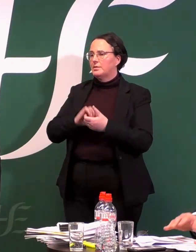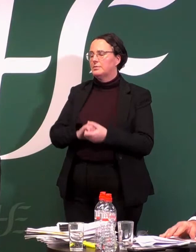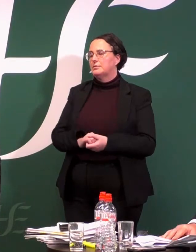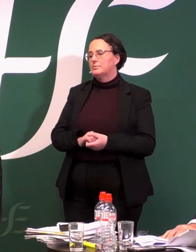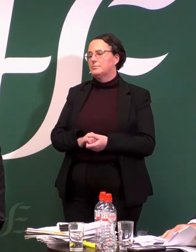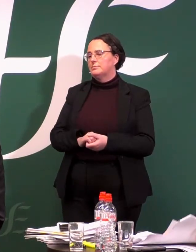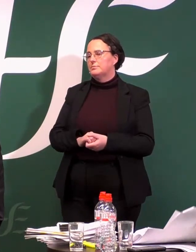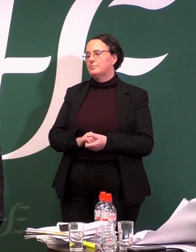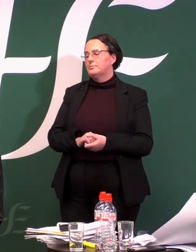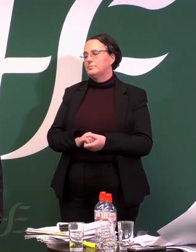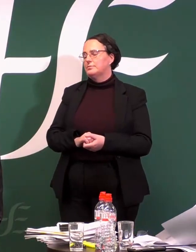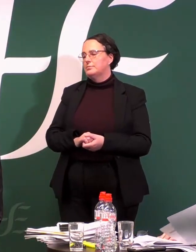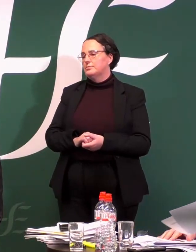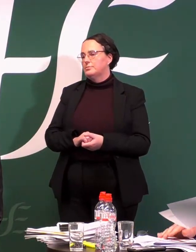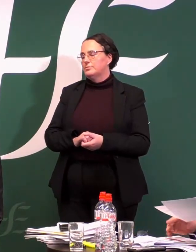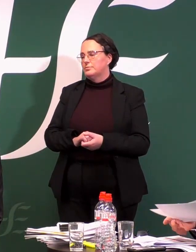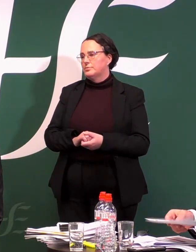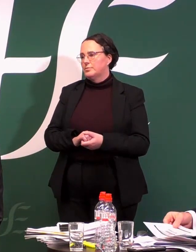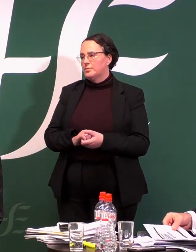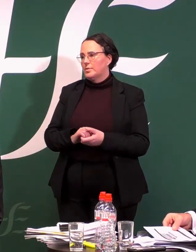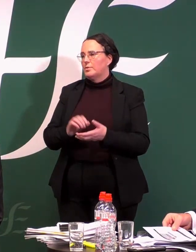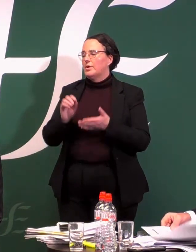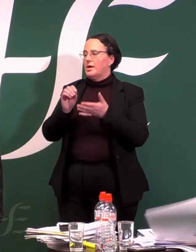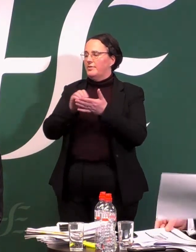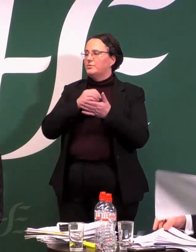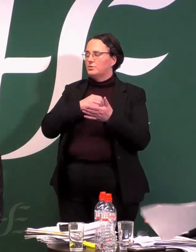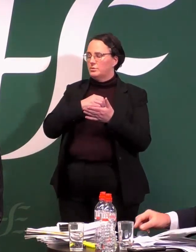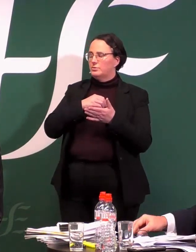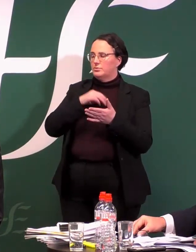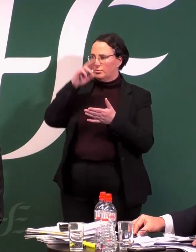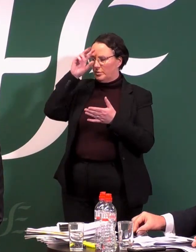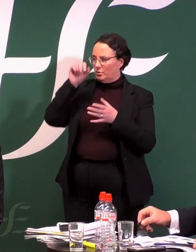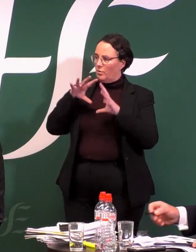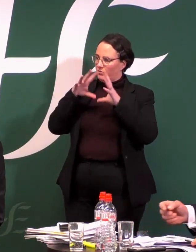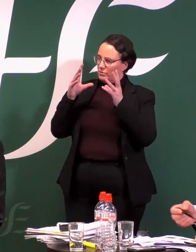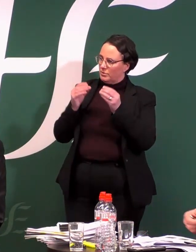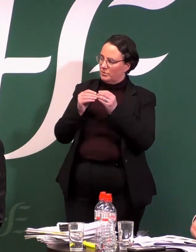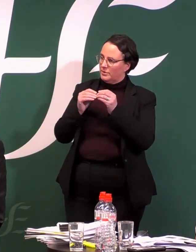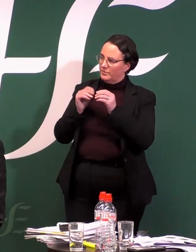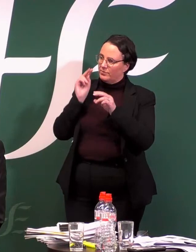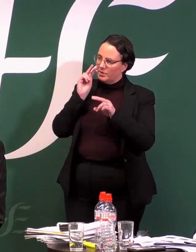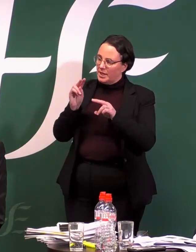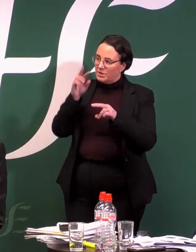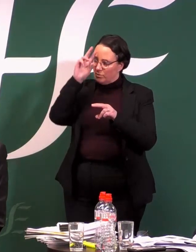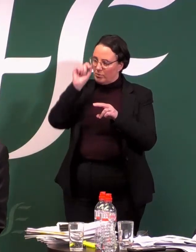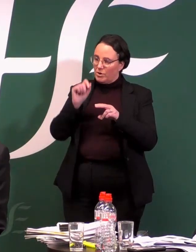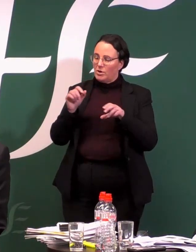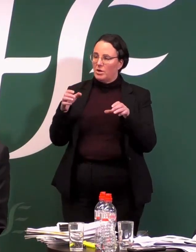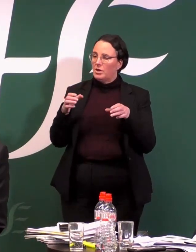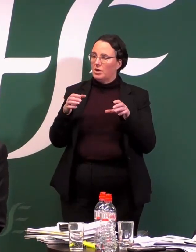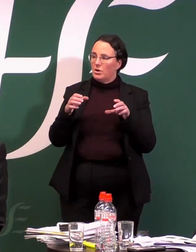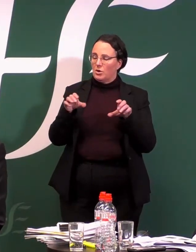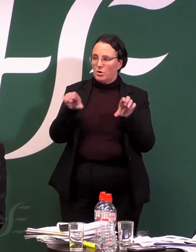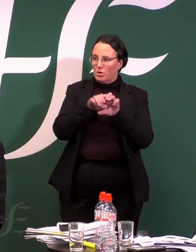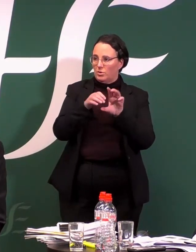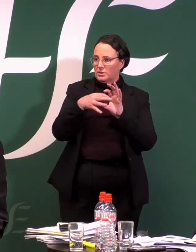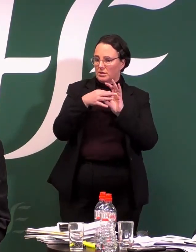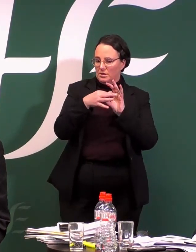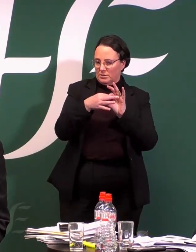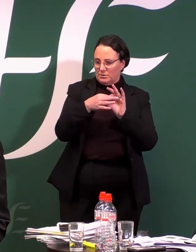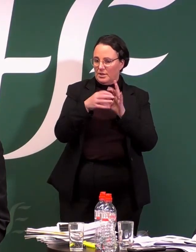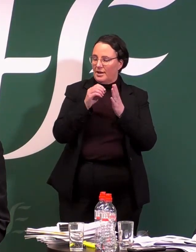have, if anything, over ascertainment in children, because as you know, close contacts who are